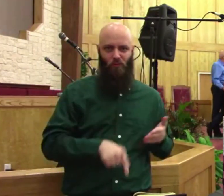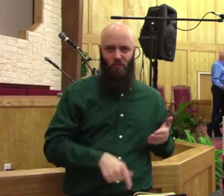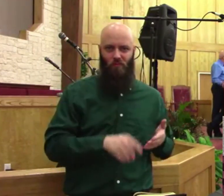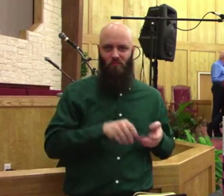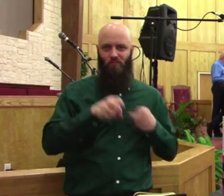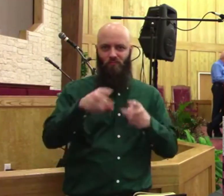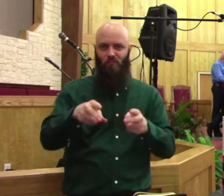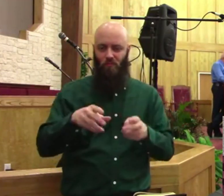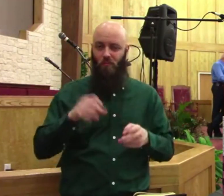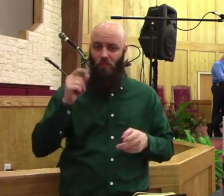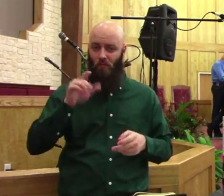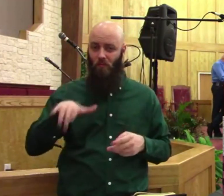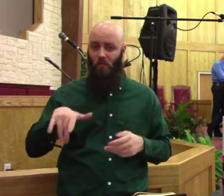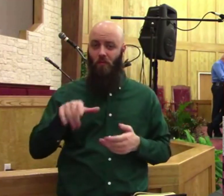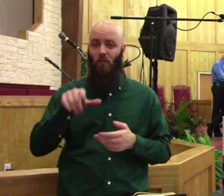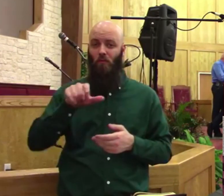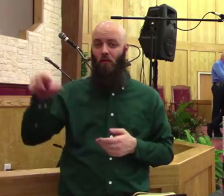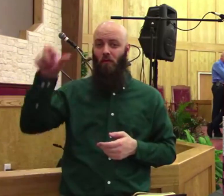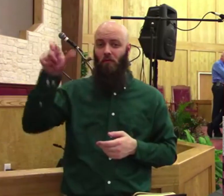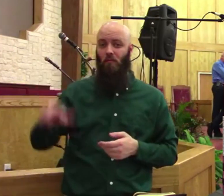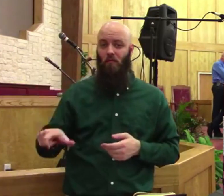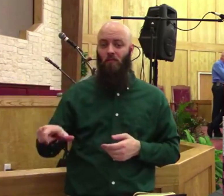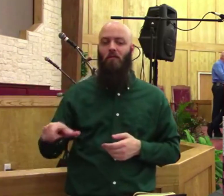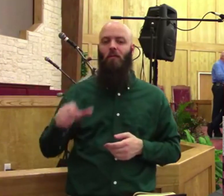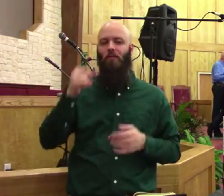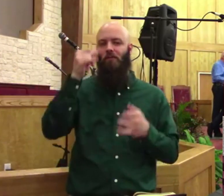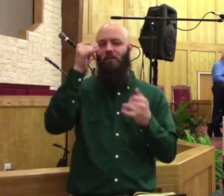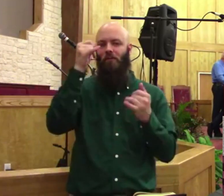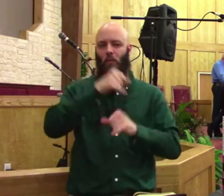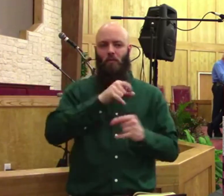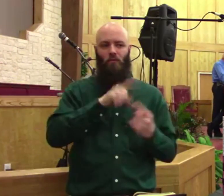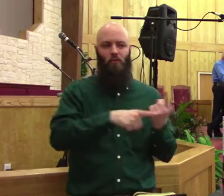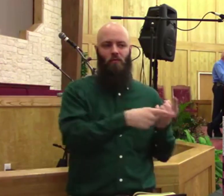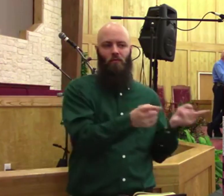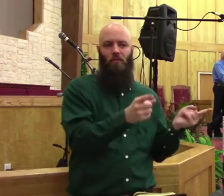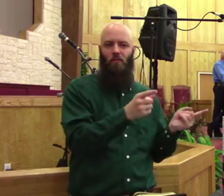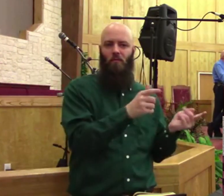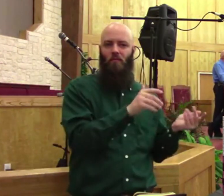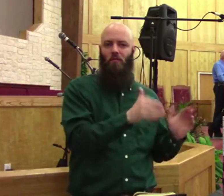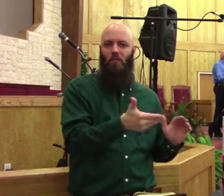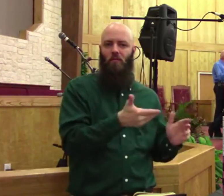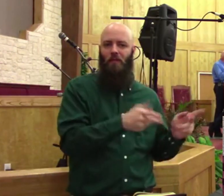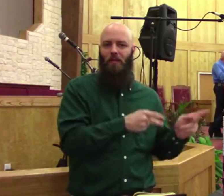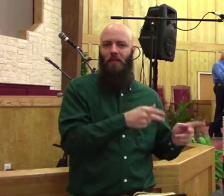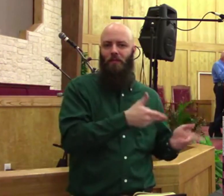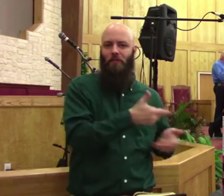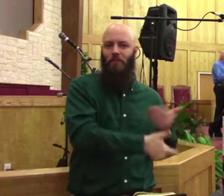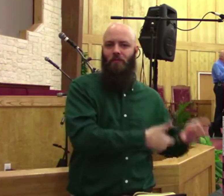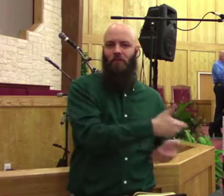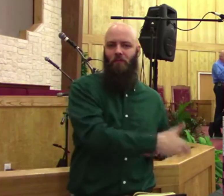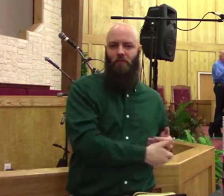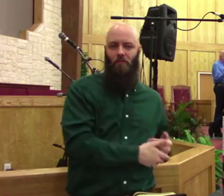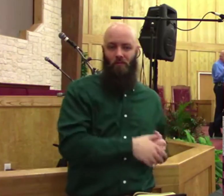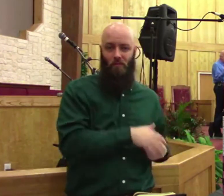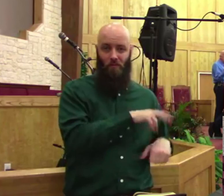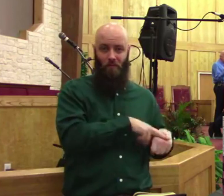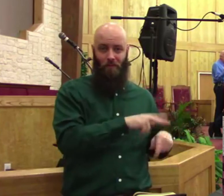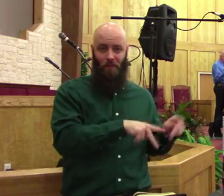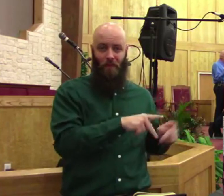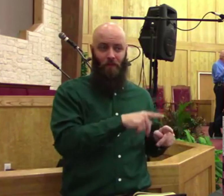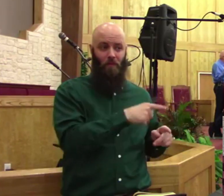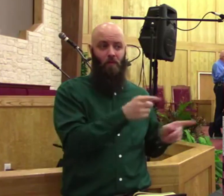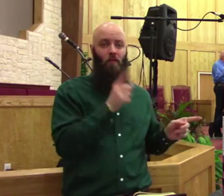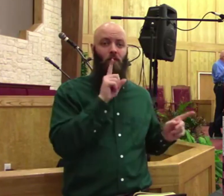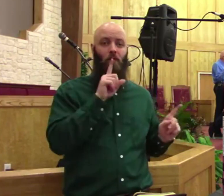the gospel of grace, is foolishness to those who are perishing. And the natural response of man,